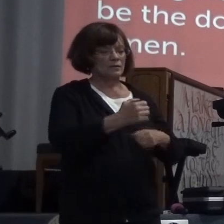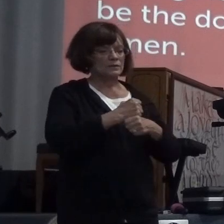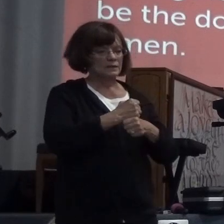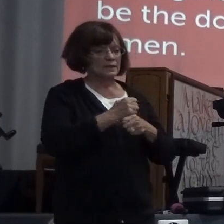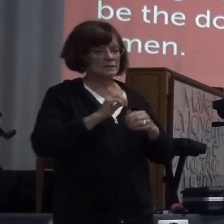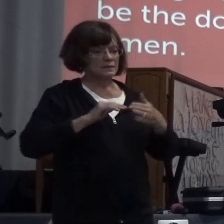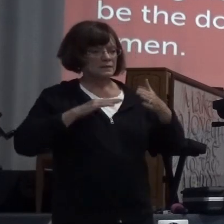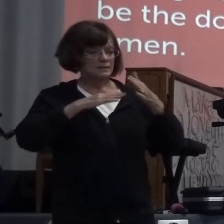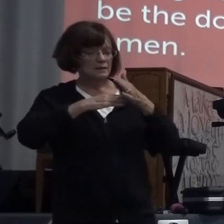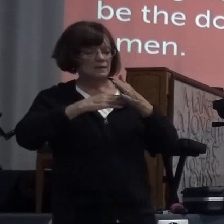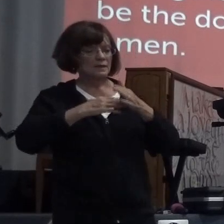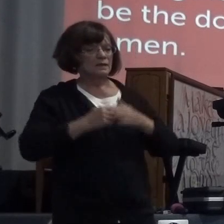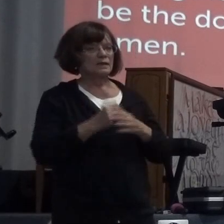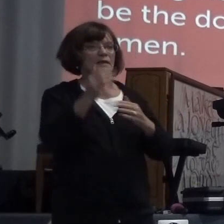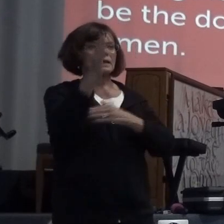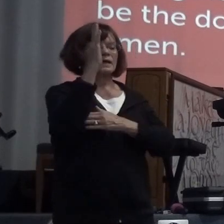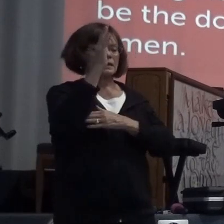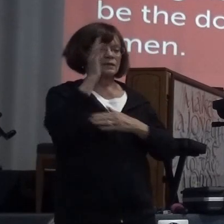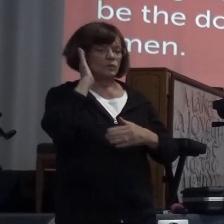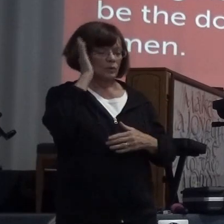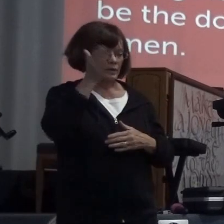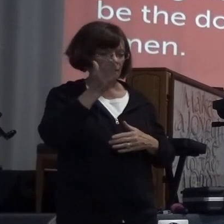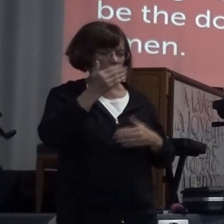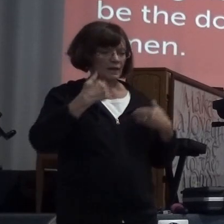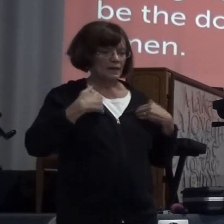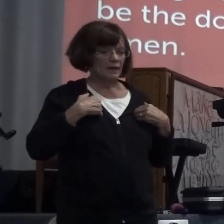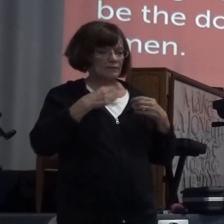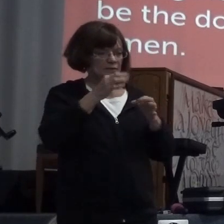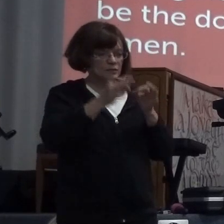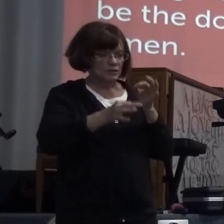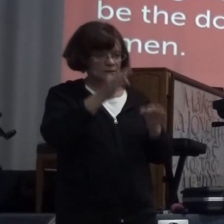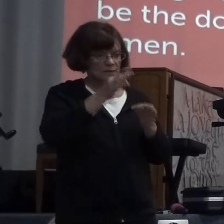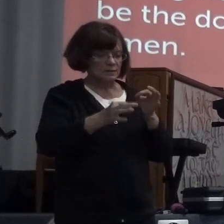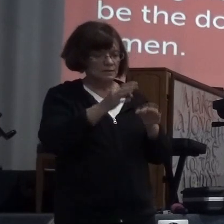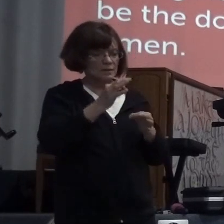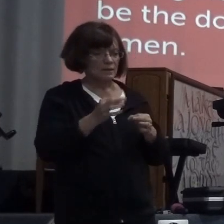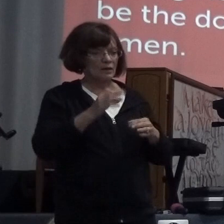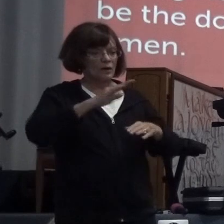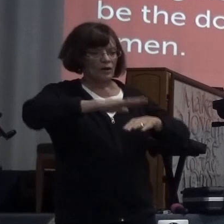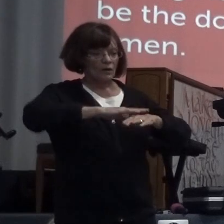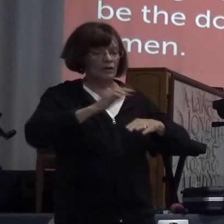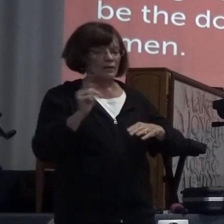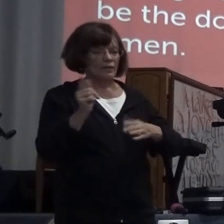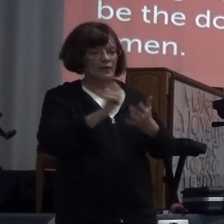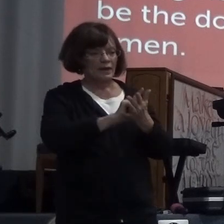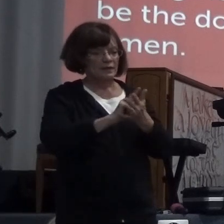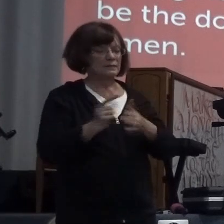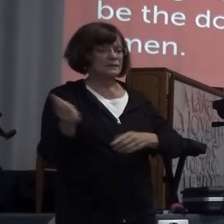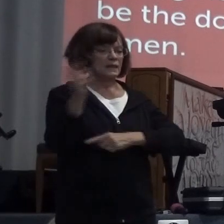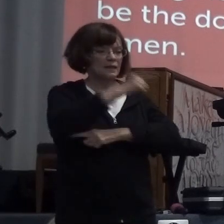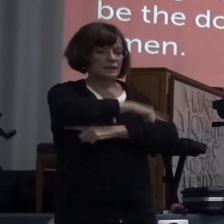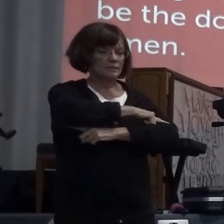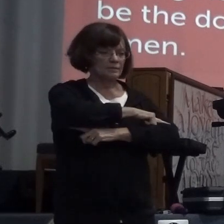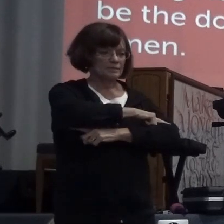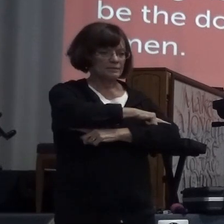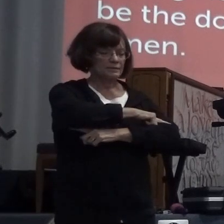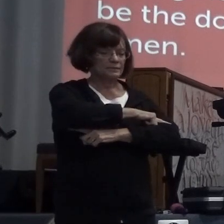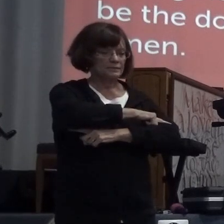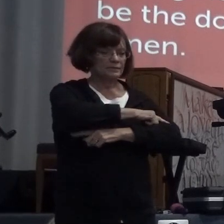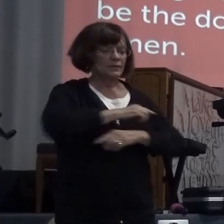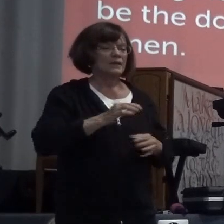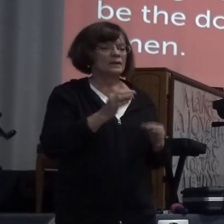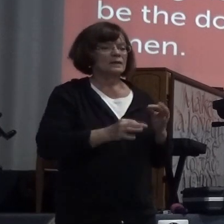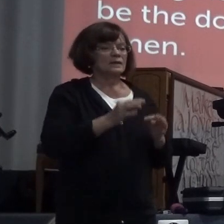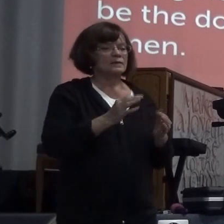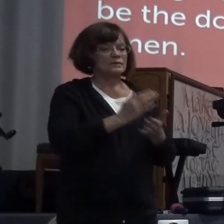God's the one that's going to have his justice on that day, not me. It doesn't matter. If someone's persecuting